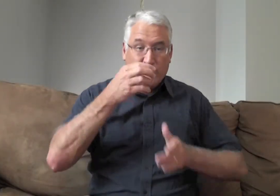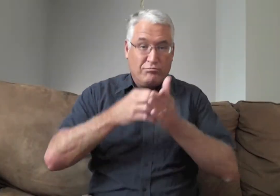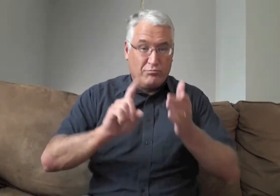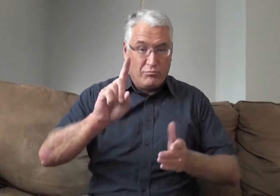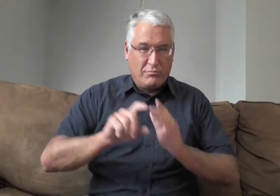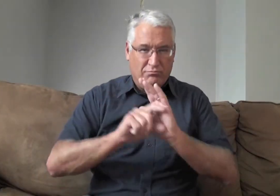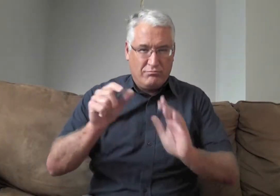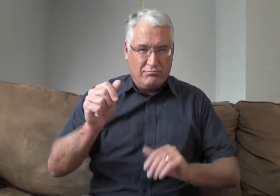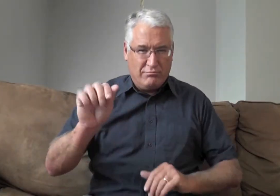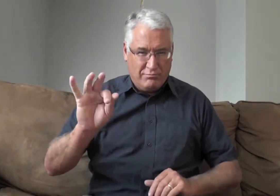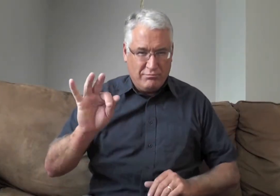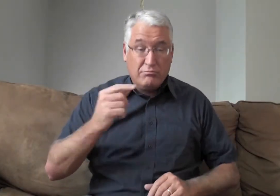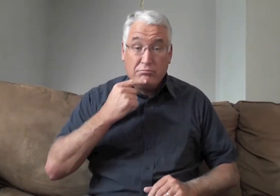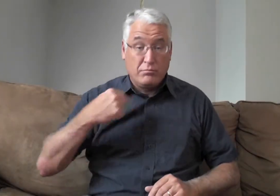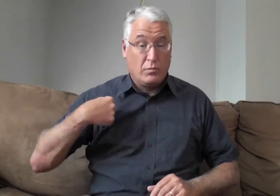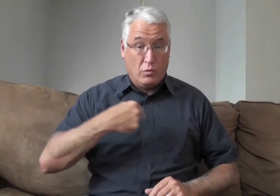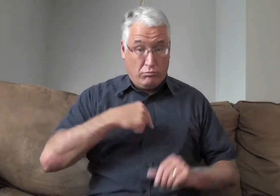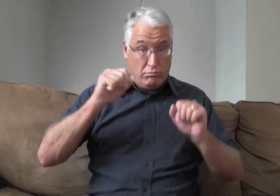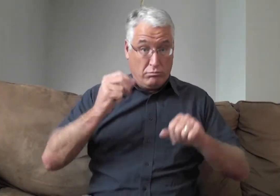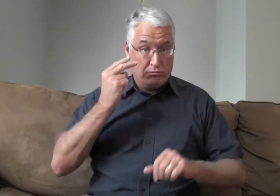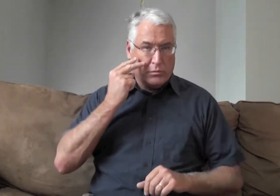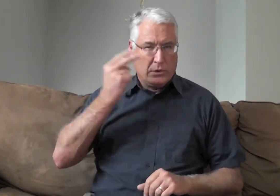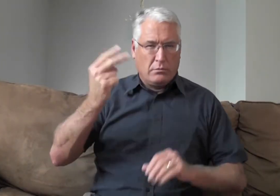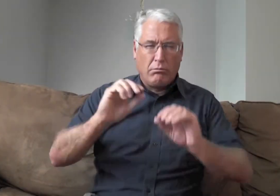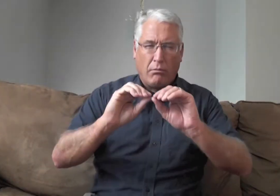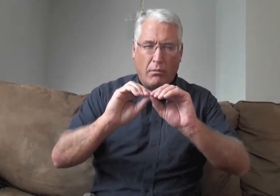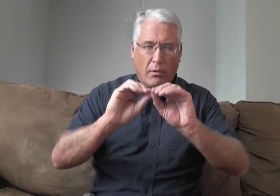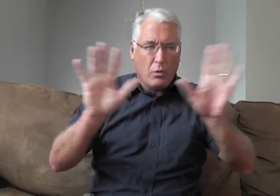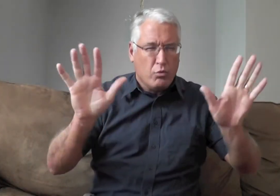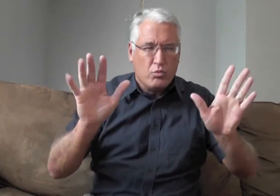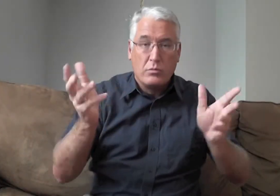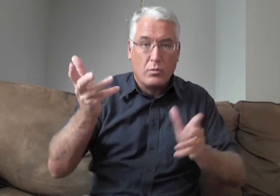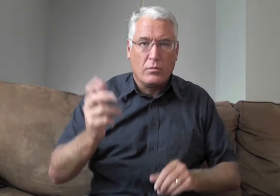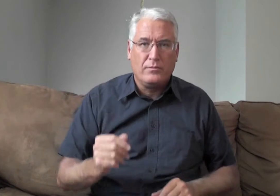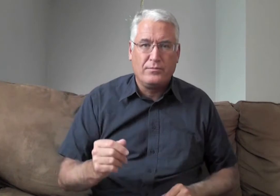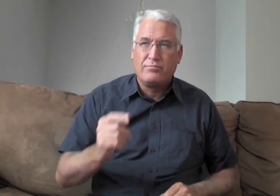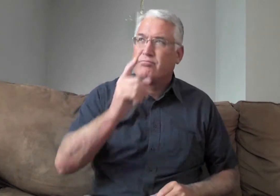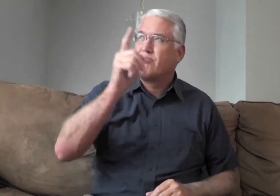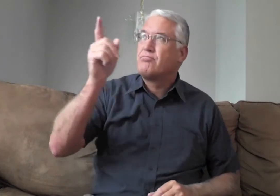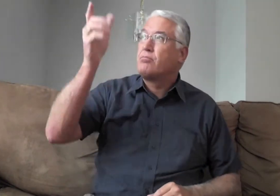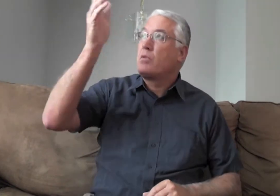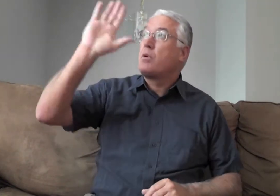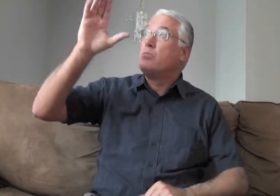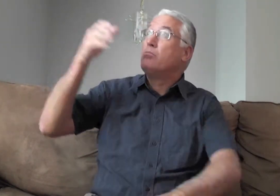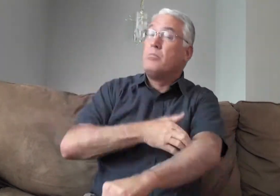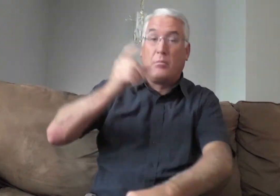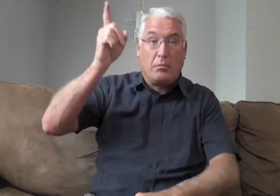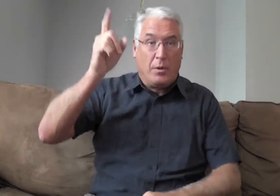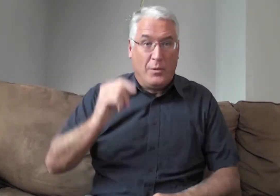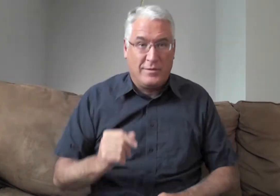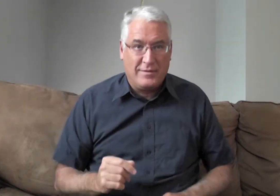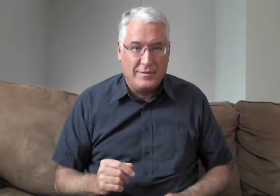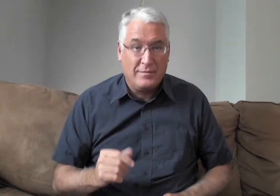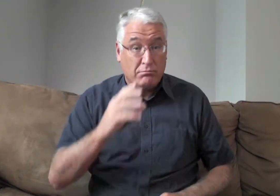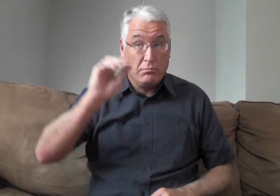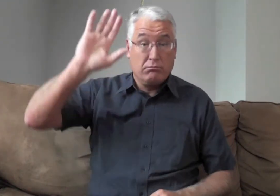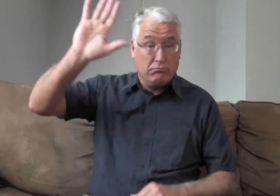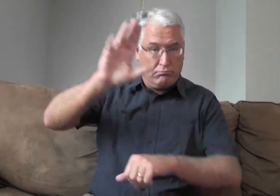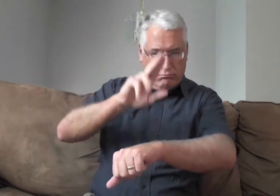Romans chapter 1 verse 19, it says that we can see clearly God's power, and